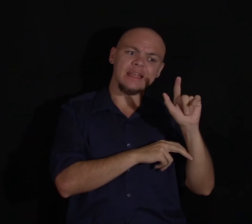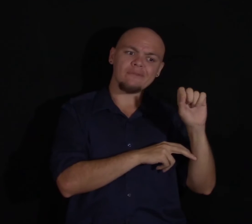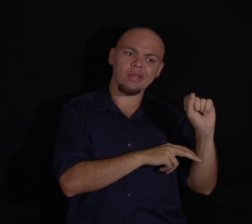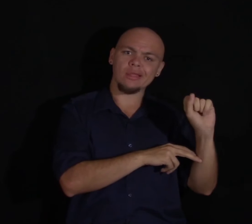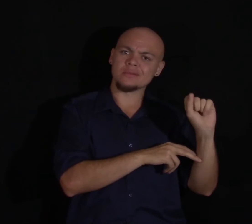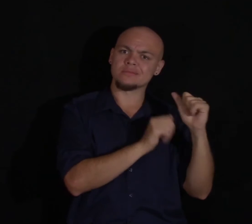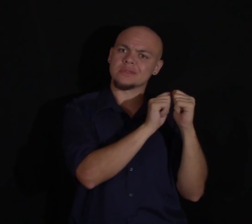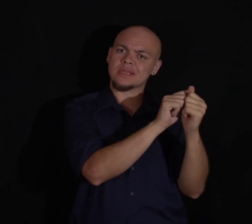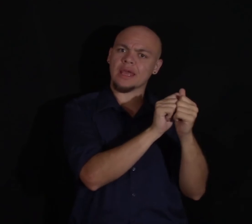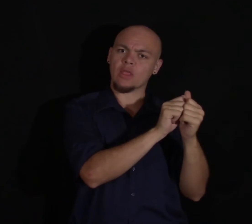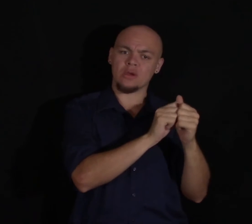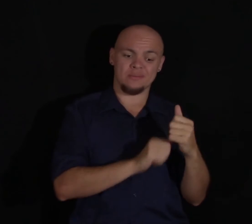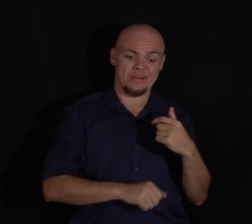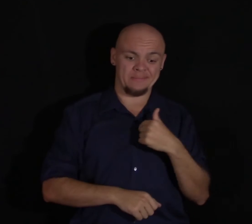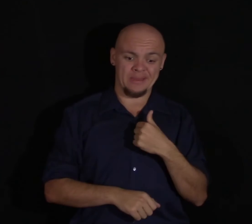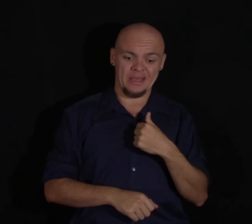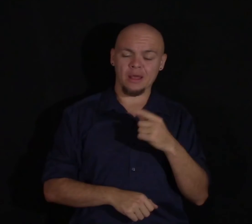am solitary and abhorred."